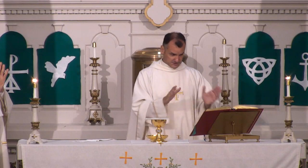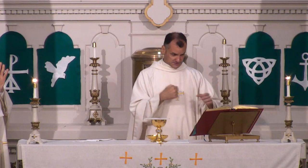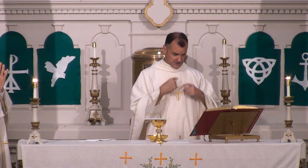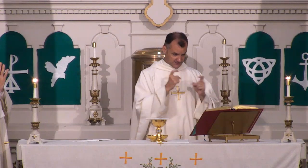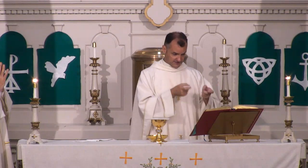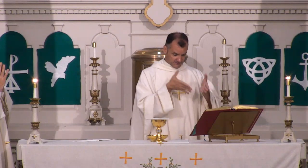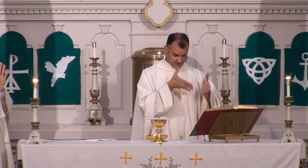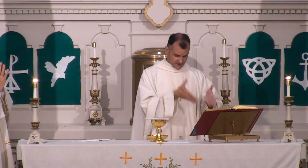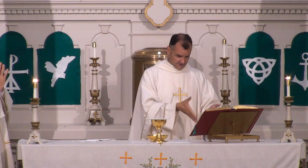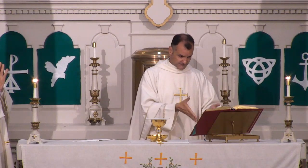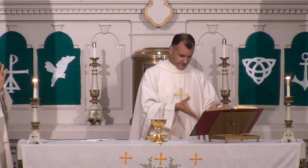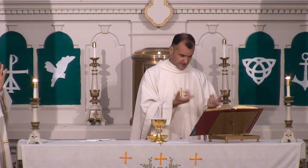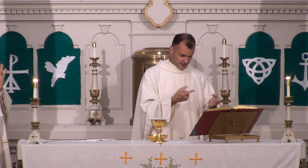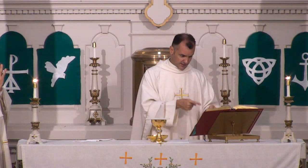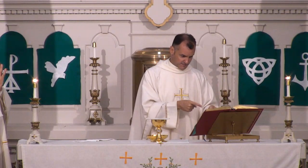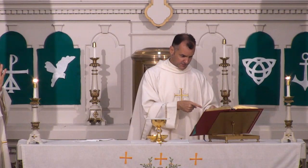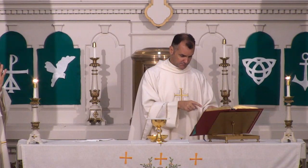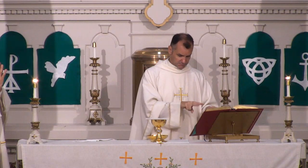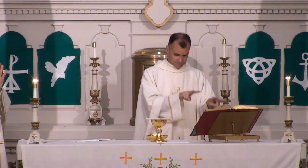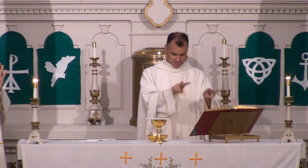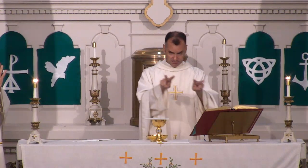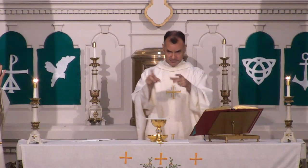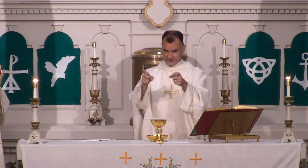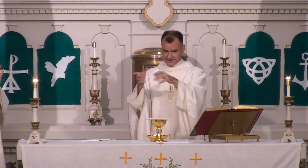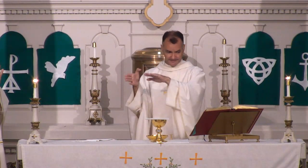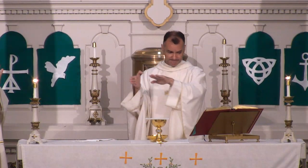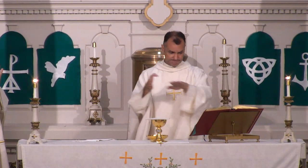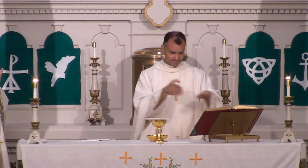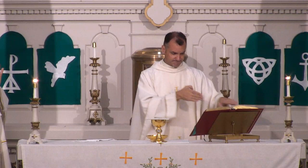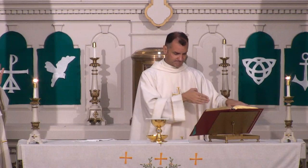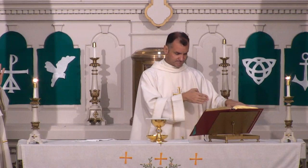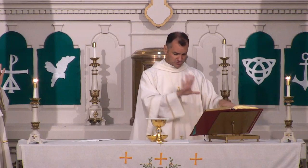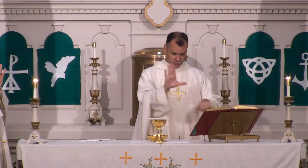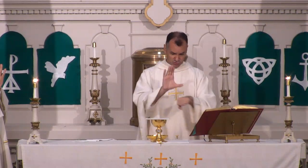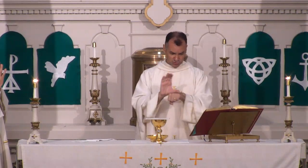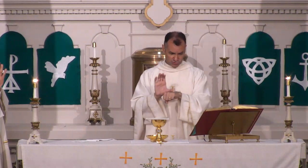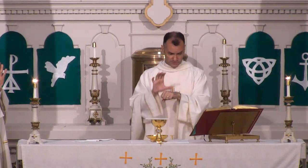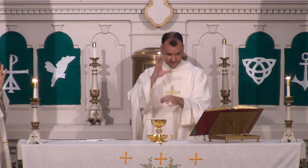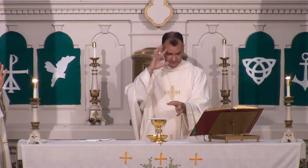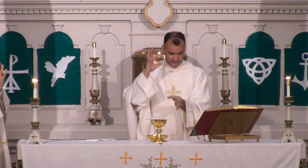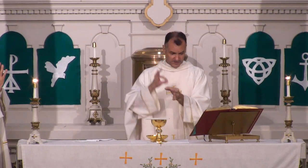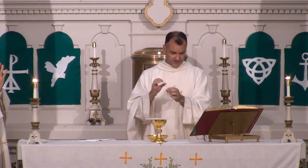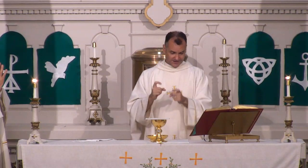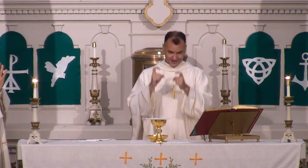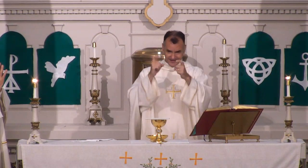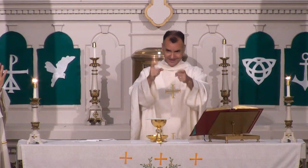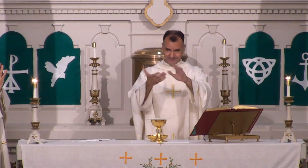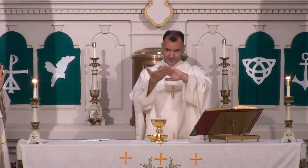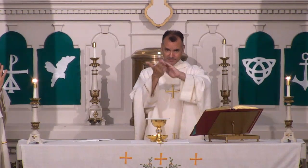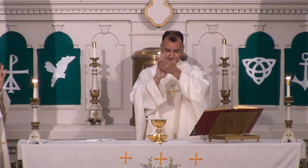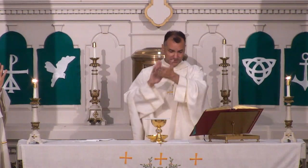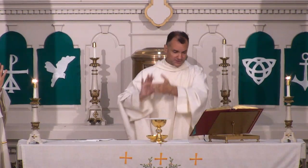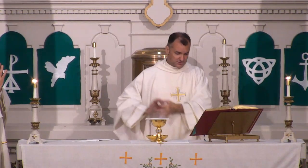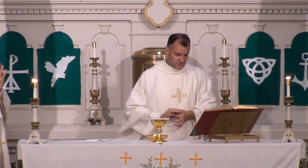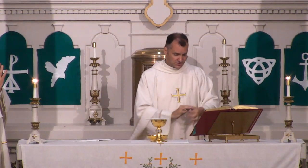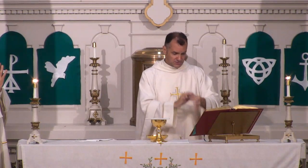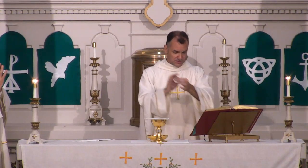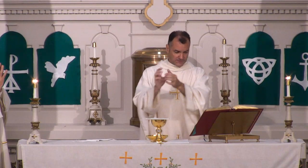Peace I leave you, my peace I give you. Look not on our sins, but on the faith of your church, and graciously grant